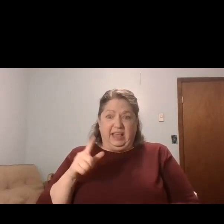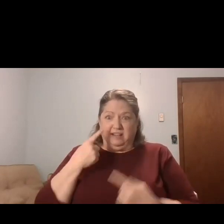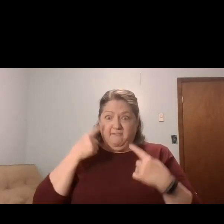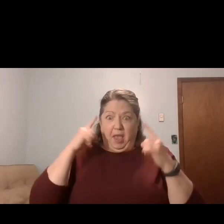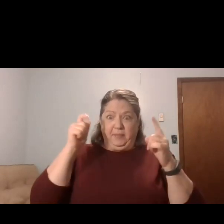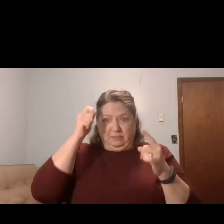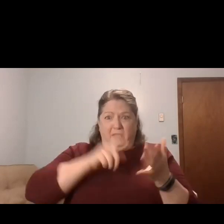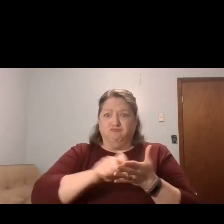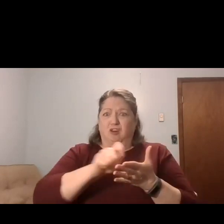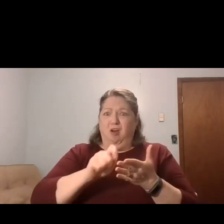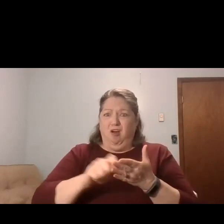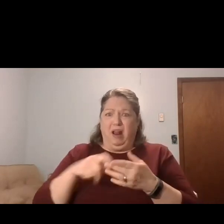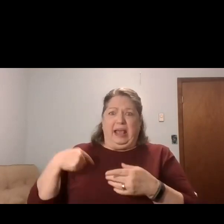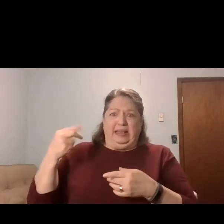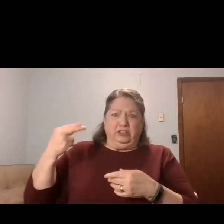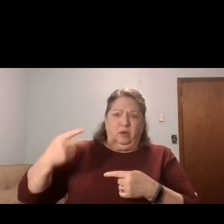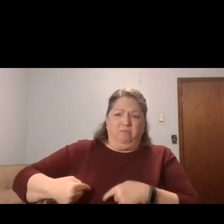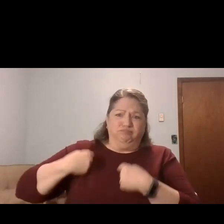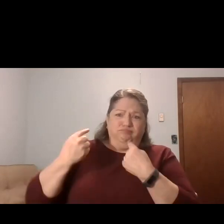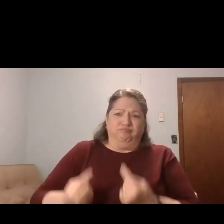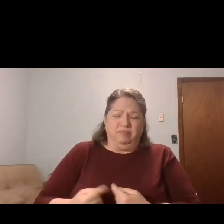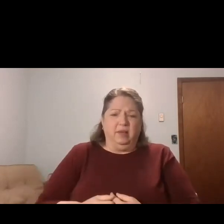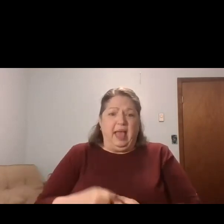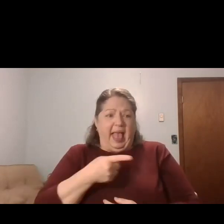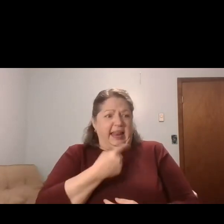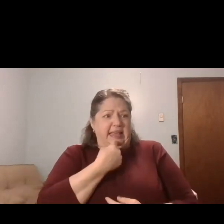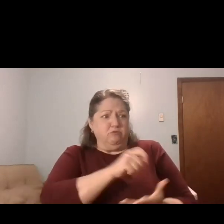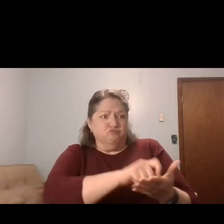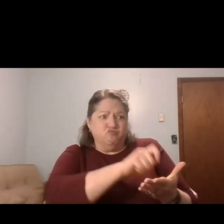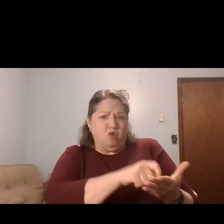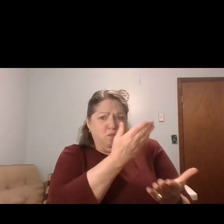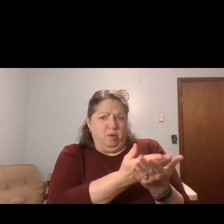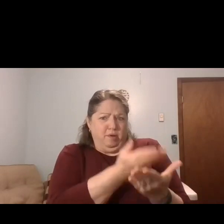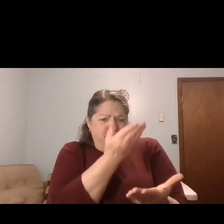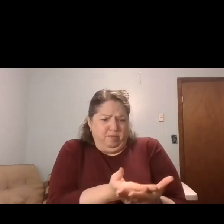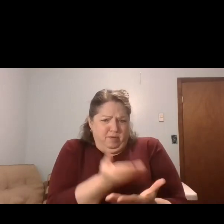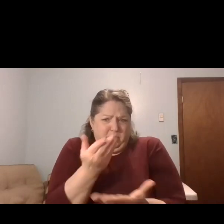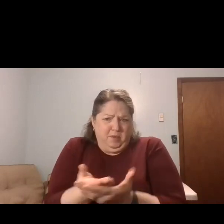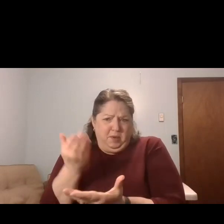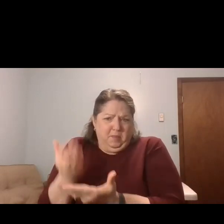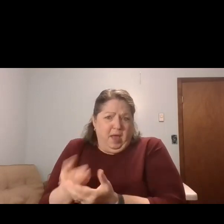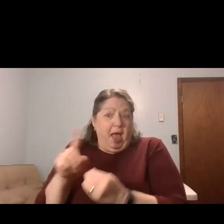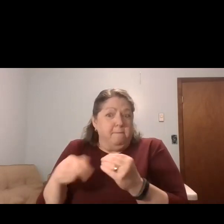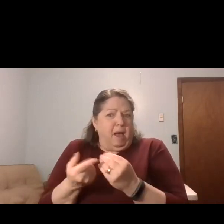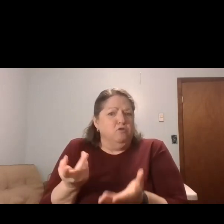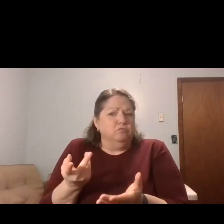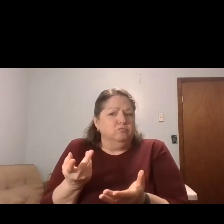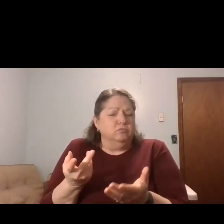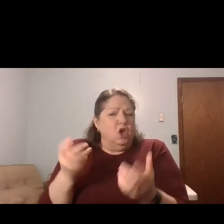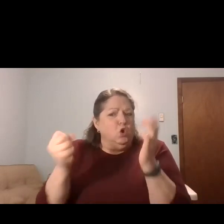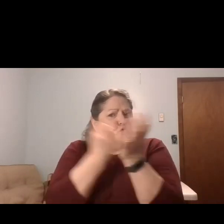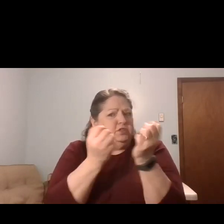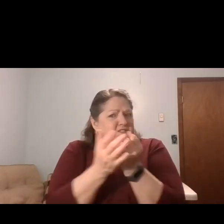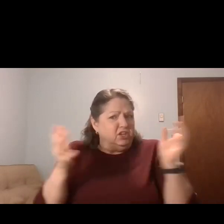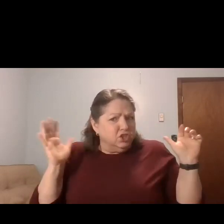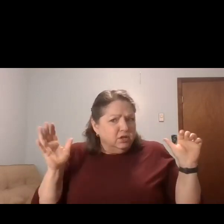many writings, gives testimony both to the crucifixion and resurrection, to the empty tomb. In fact, throughout history,